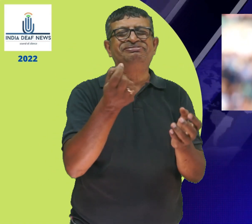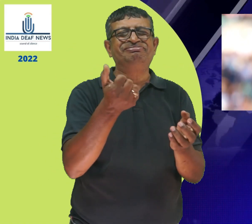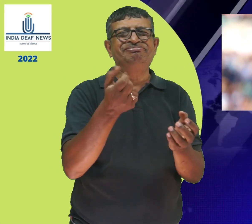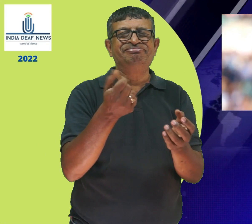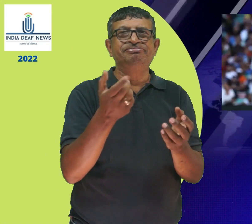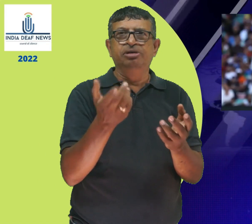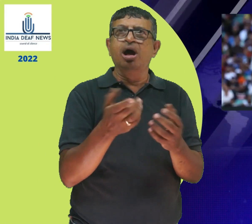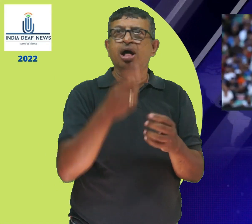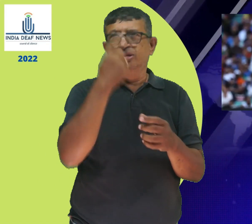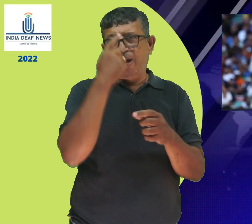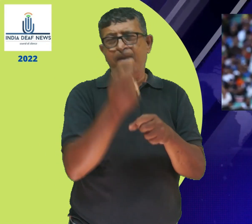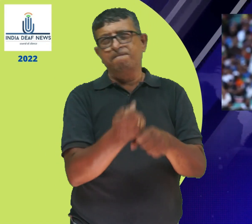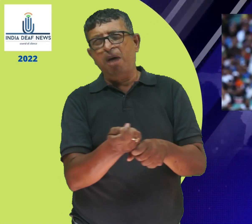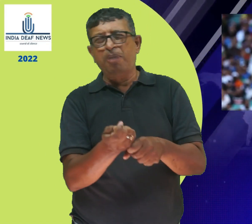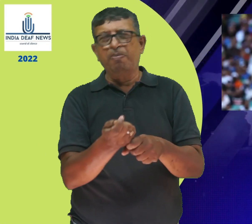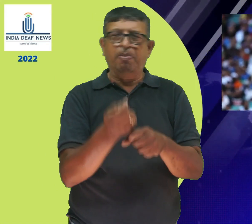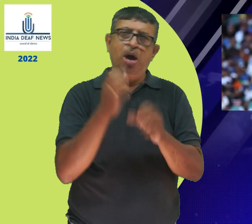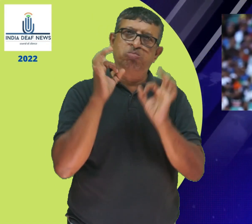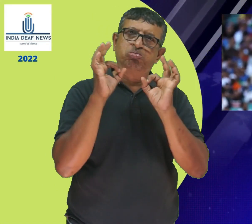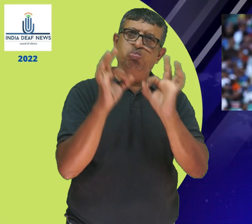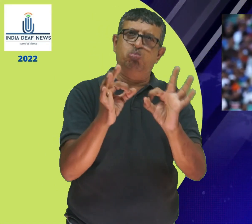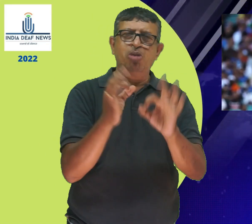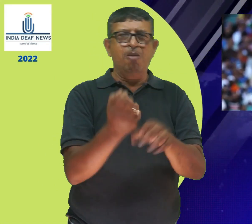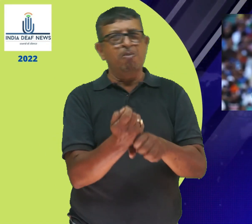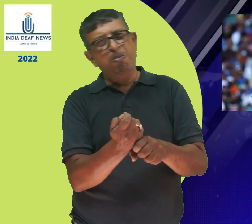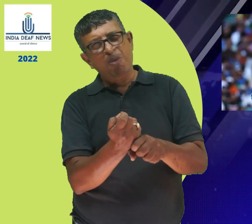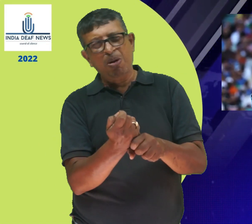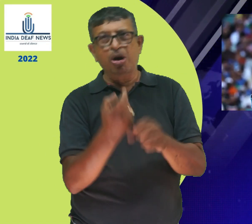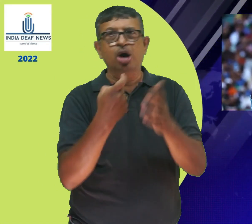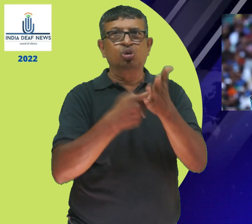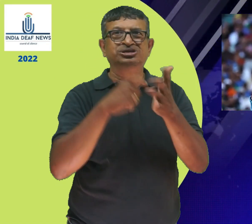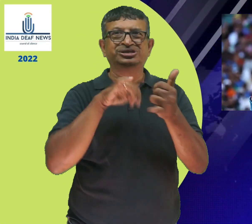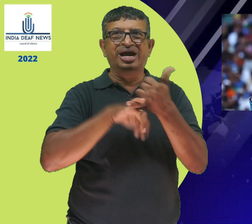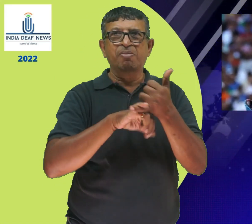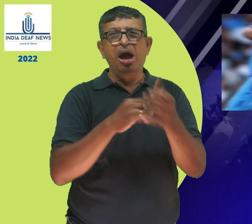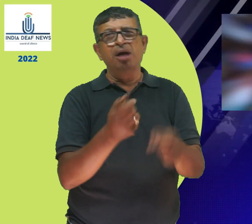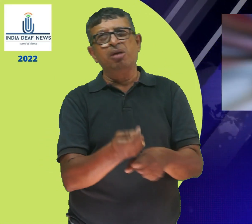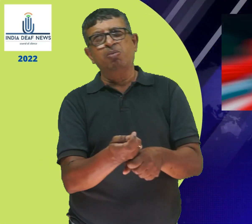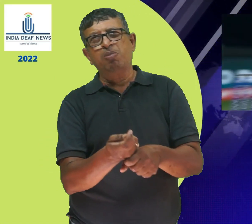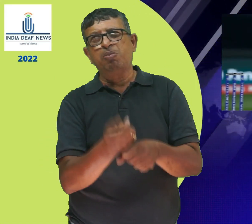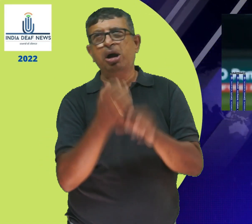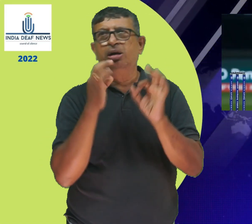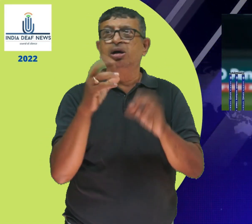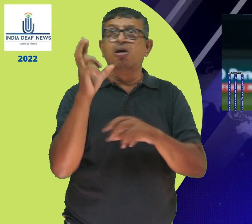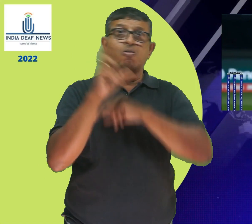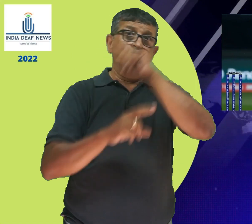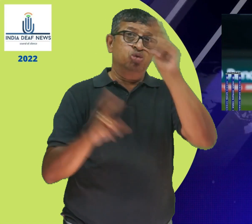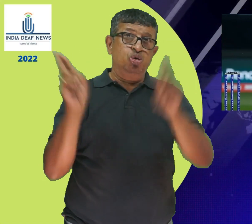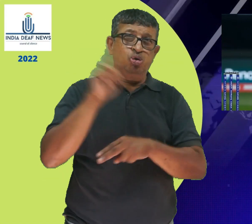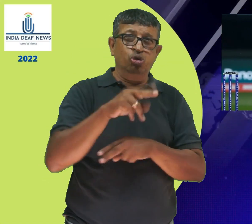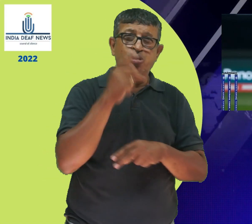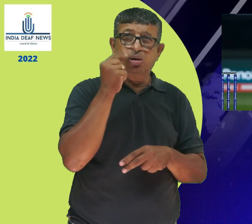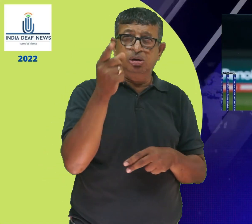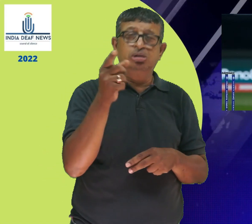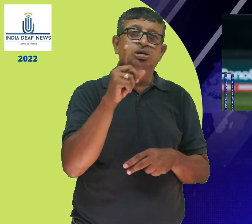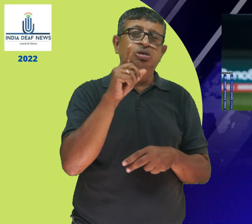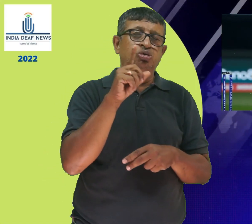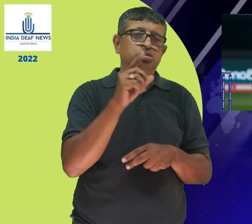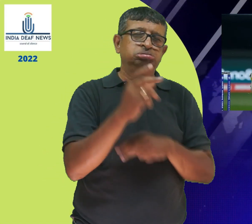pitch. Once Rohit Sharma settled in, he broke out a few sixes. And then what followed was the decimation of the Dutch